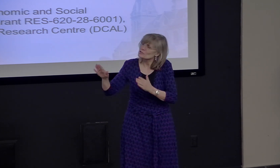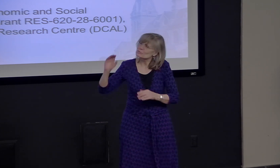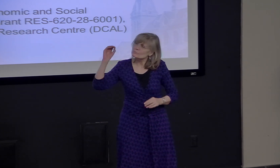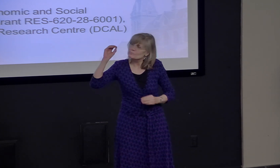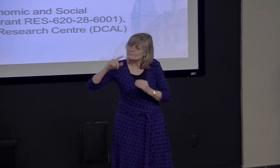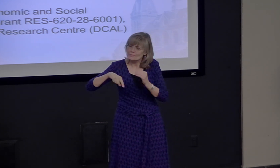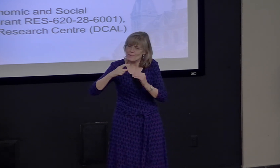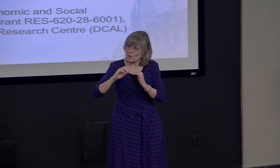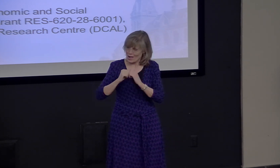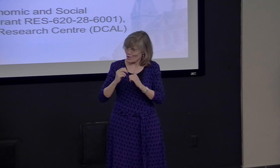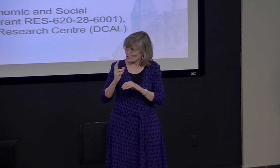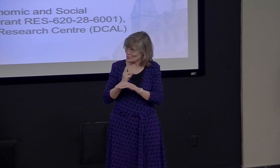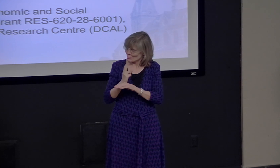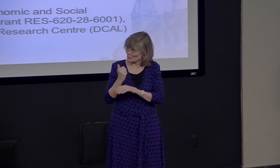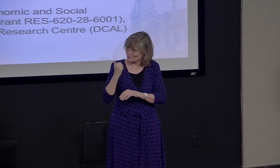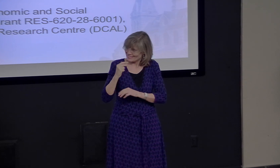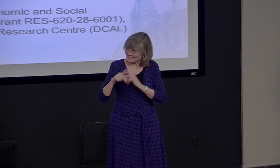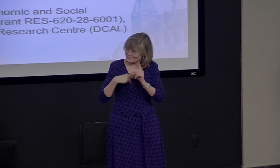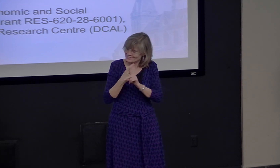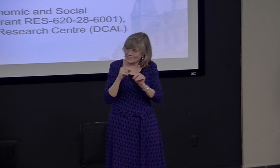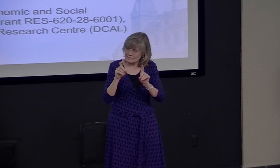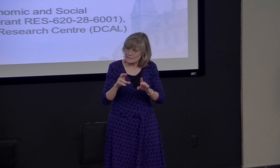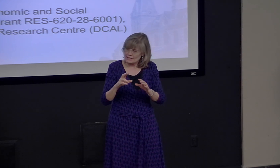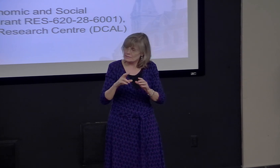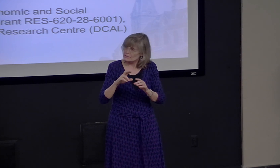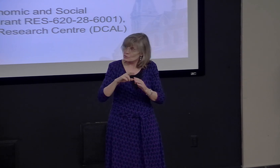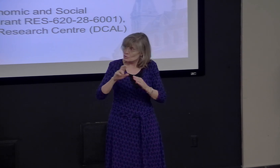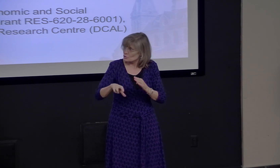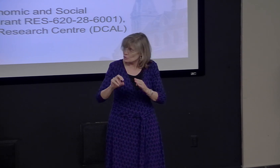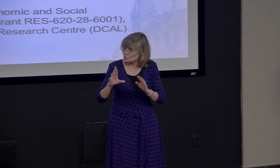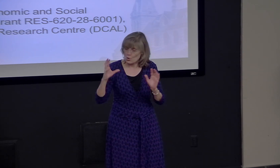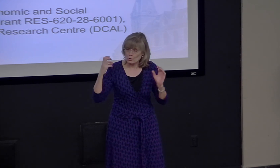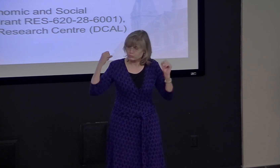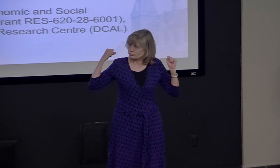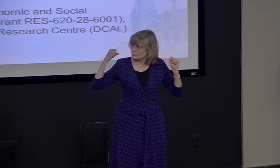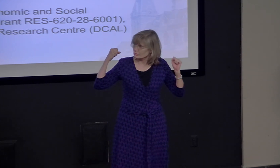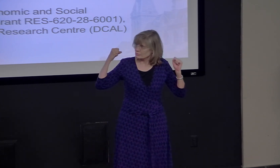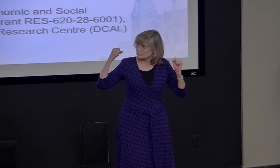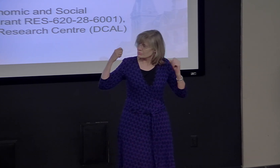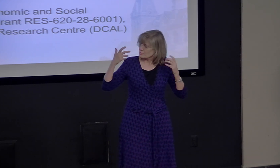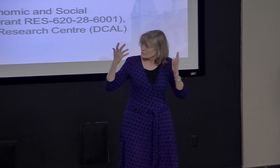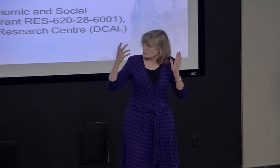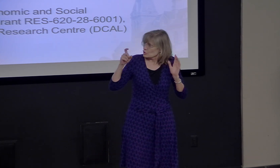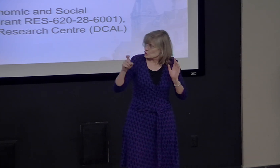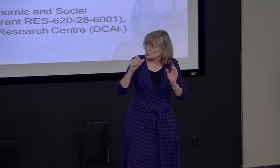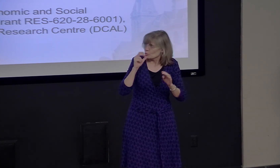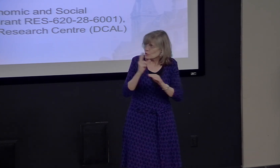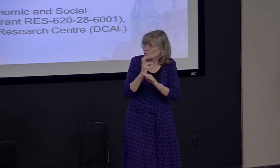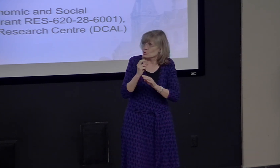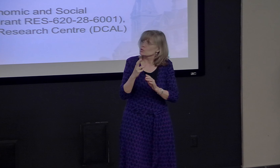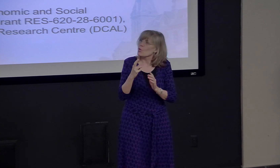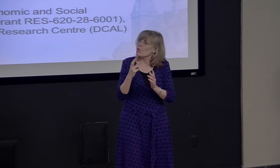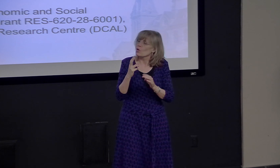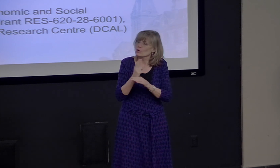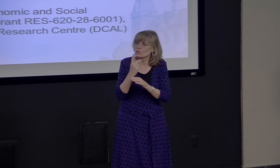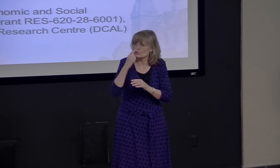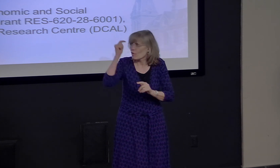screening for students. What's your opinion on using this type of test result for screening students? Should we use